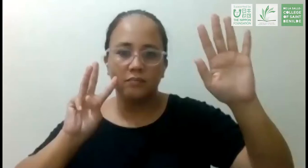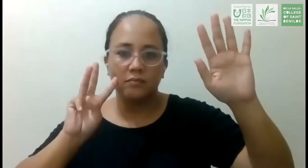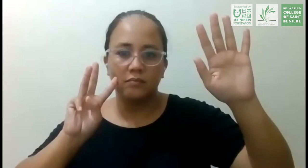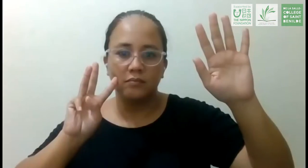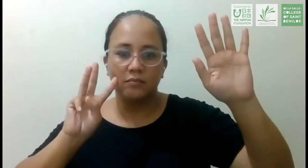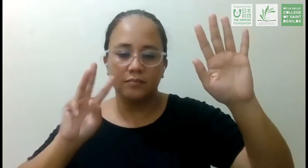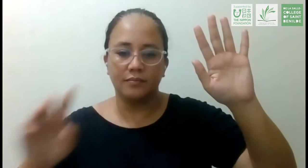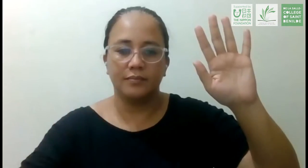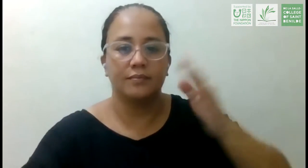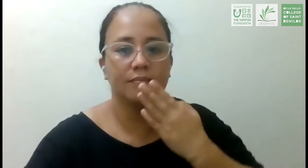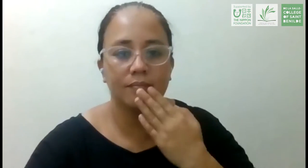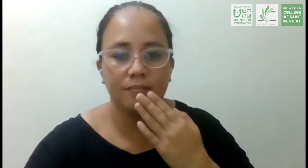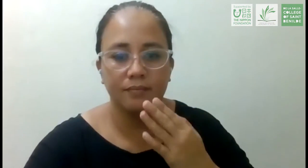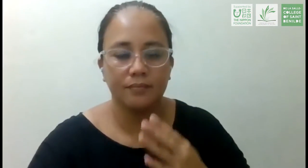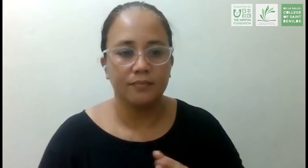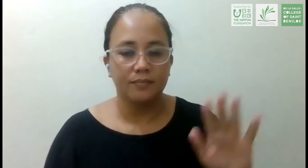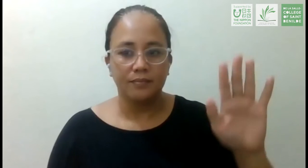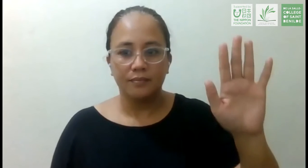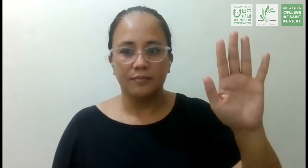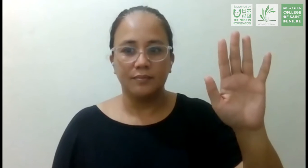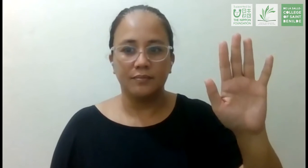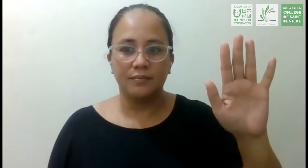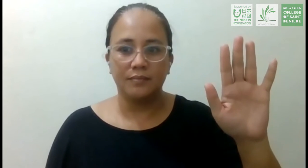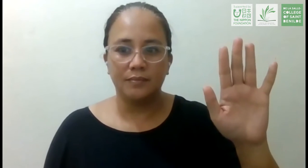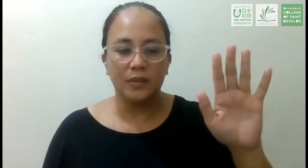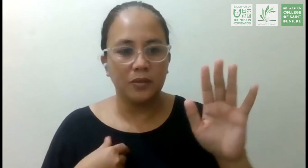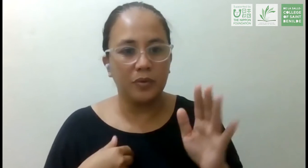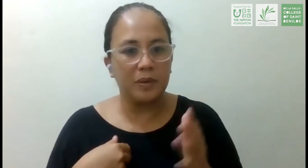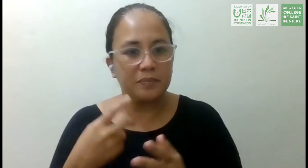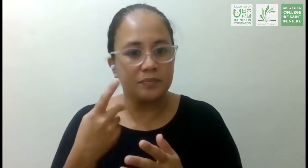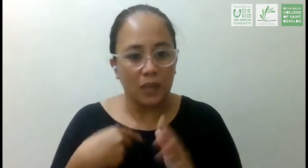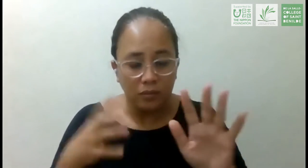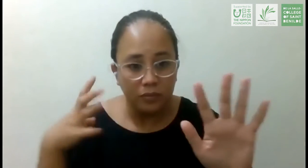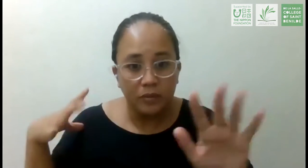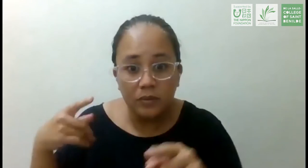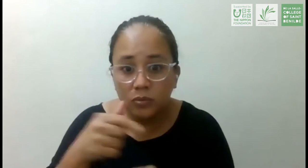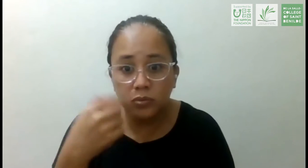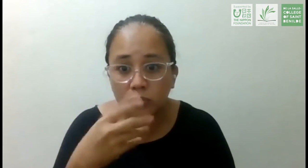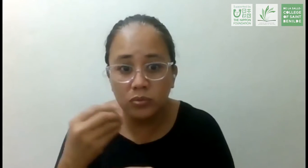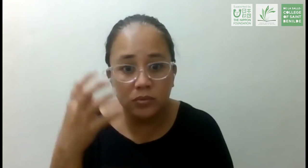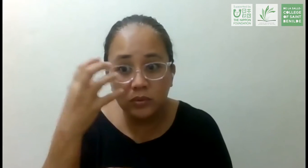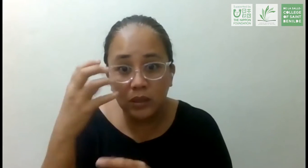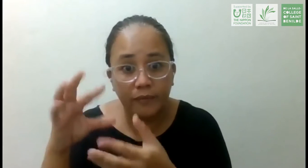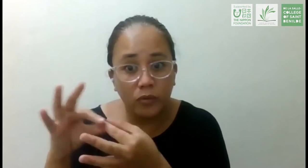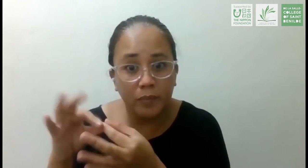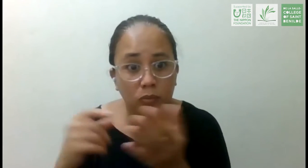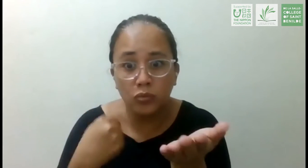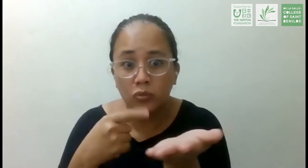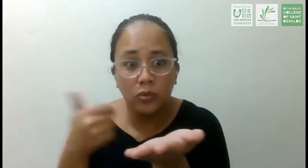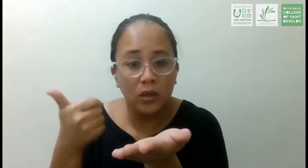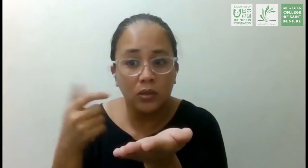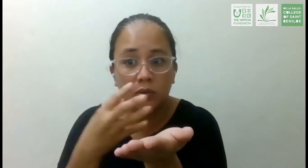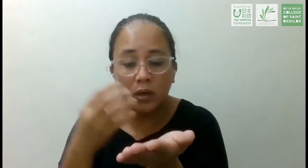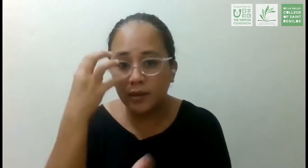So Dr. Woody? Well, let's go to Ray first and see if he had a comment, and then I'll comment. To Ray.